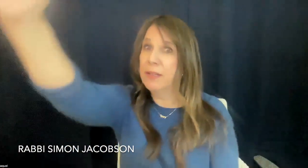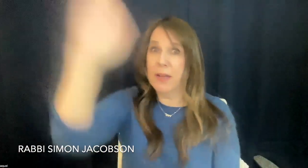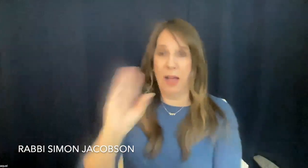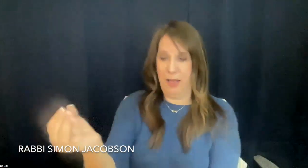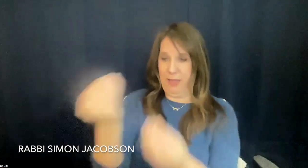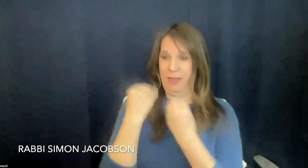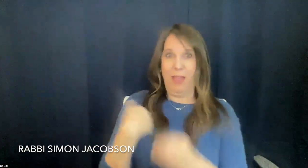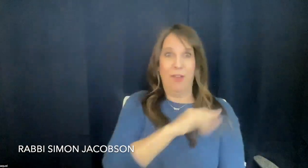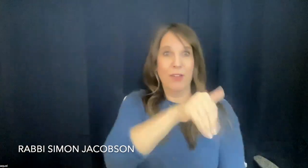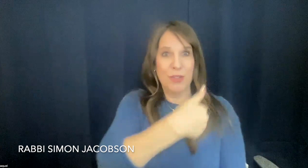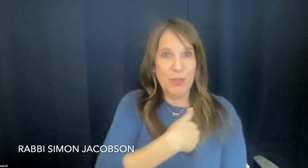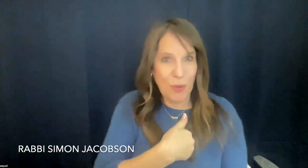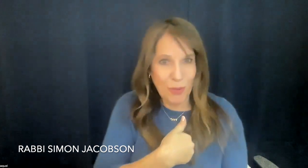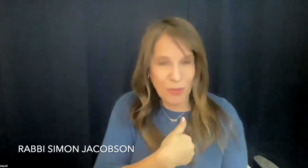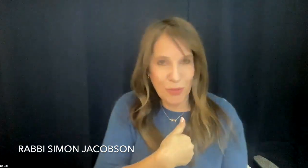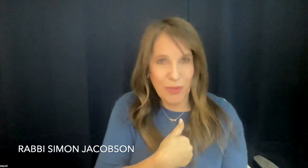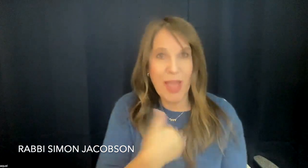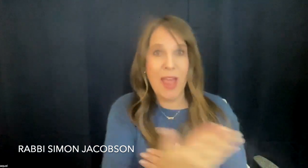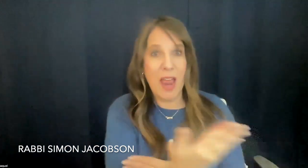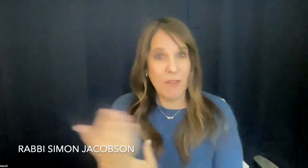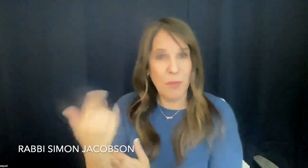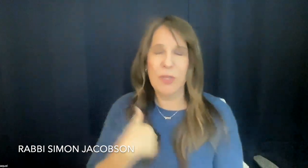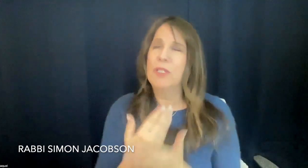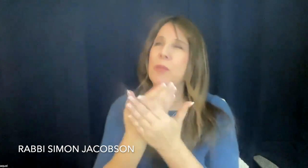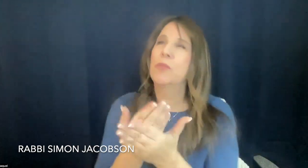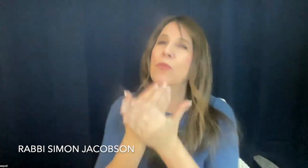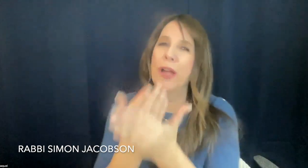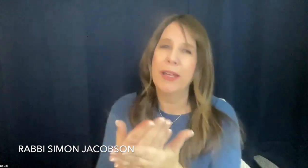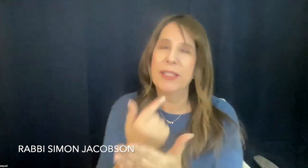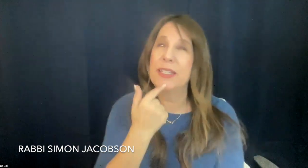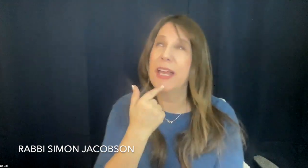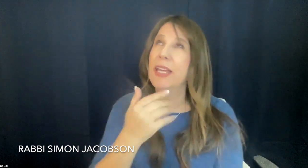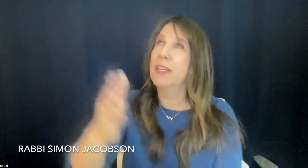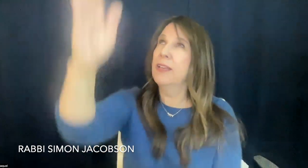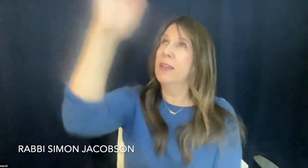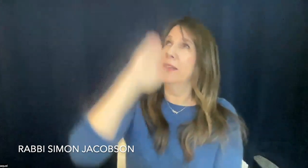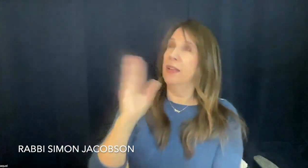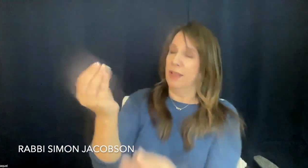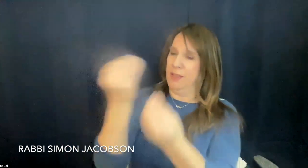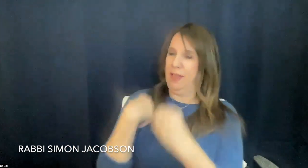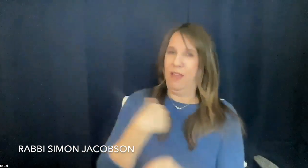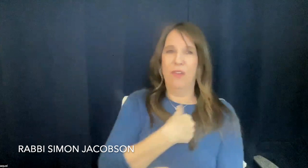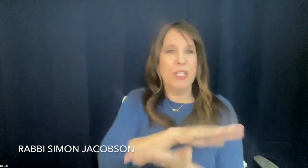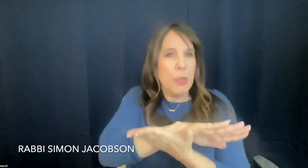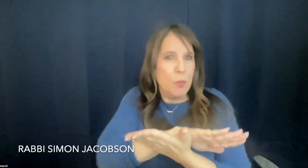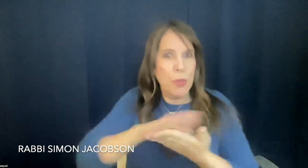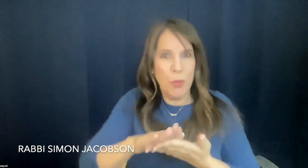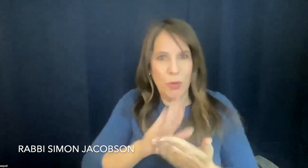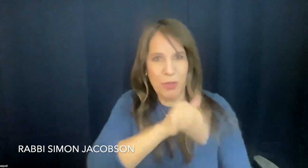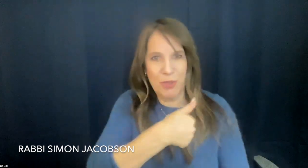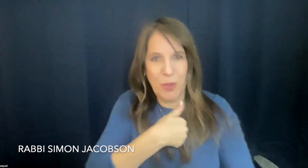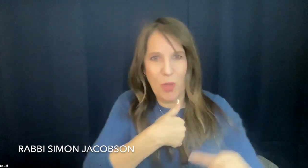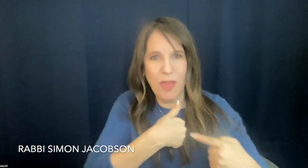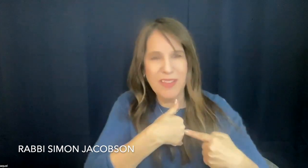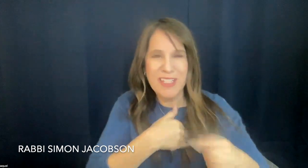every morning in the prayer, we say, Neshama, the soul you've given me is pure. So we have something that's very intact, and nothing can ever